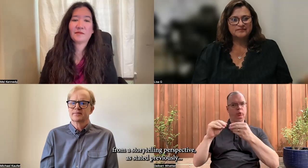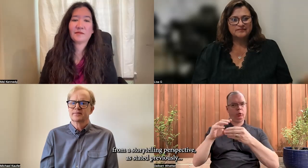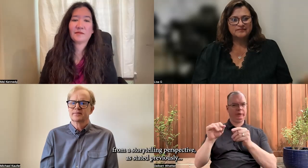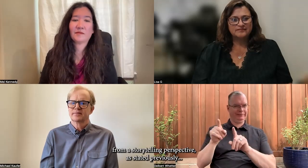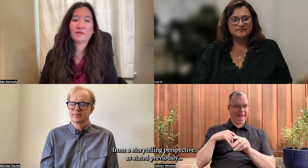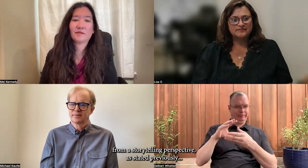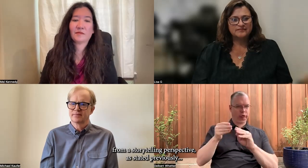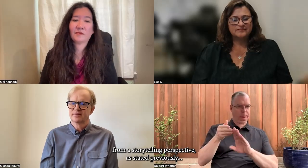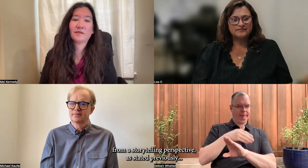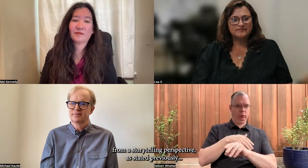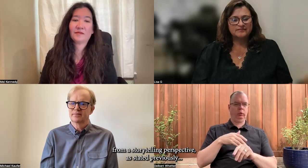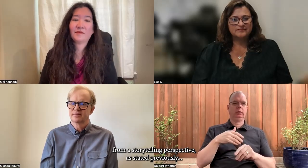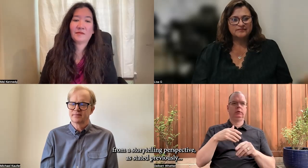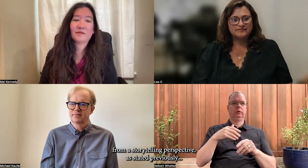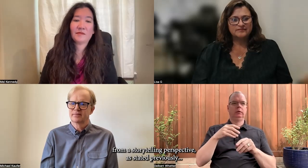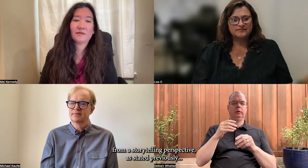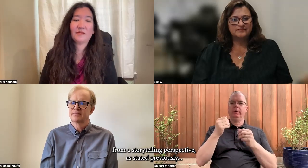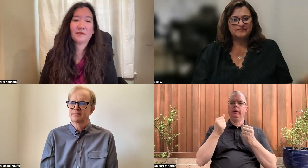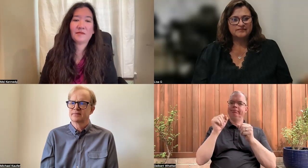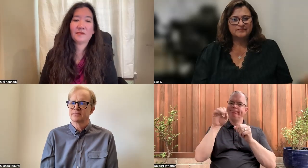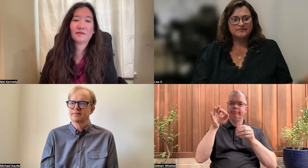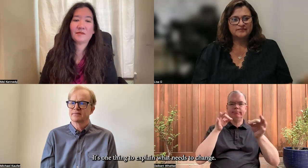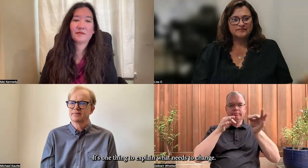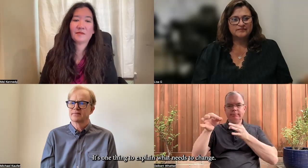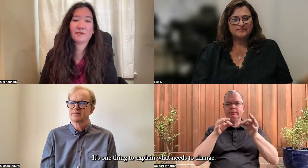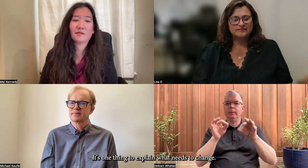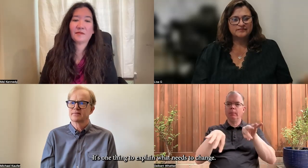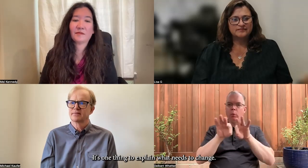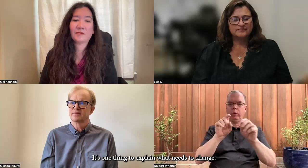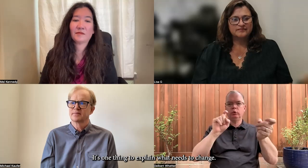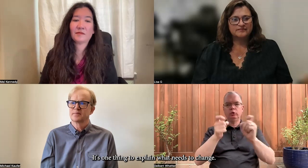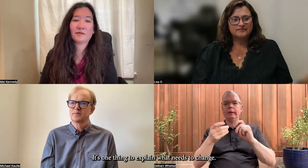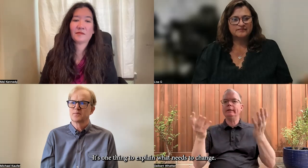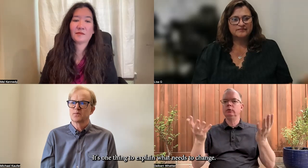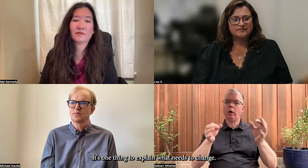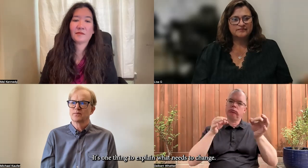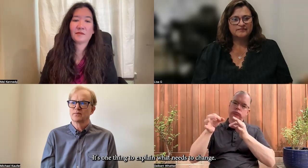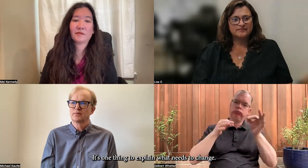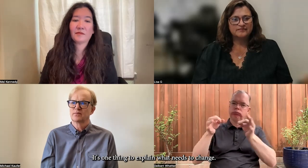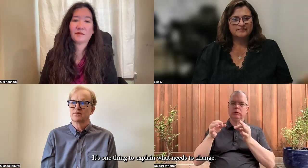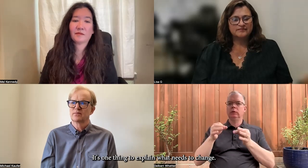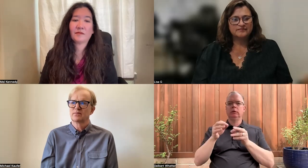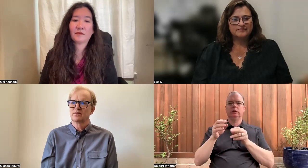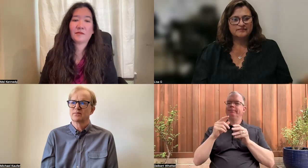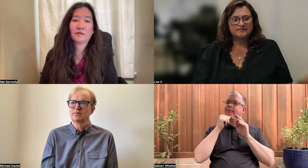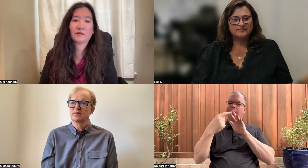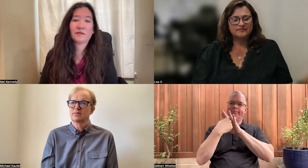From a storytelling perspective, as stated previously, it's one thing to explain what needs to change,